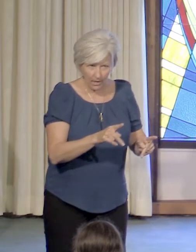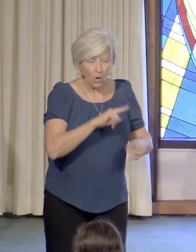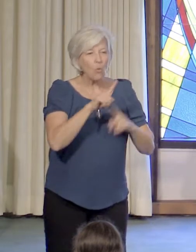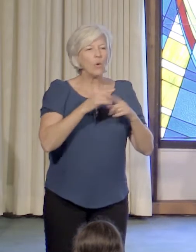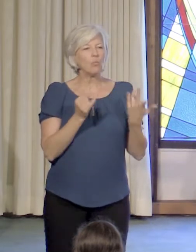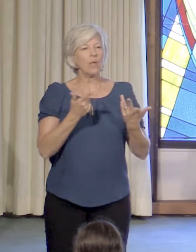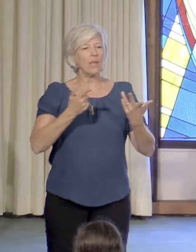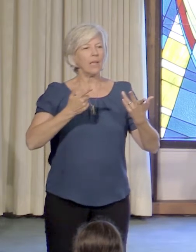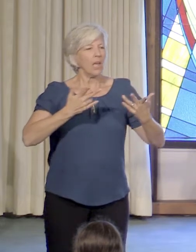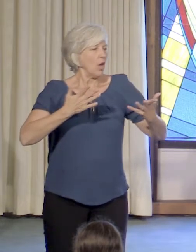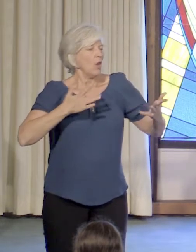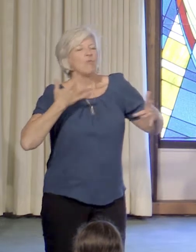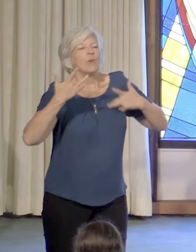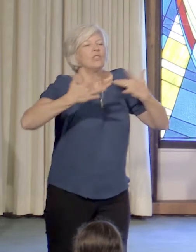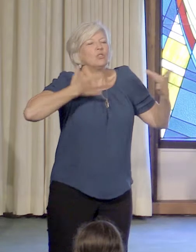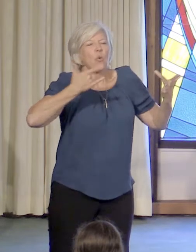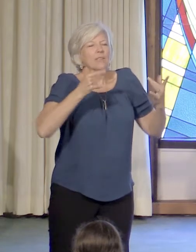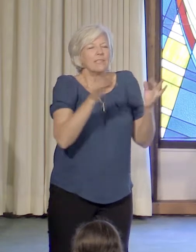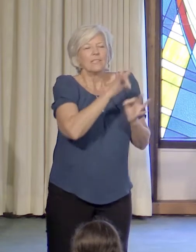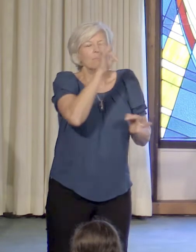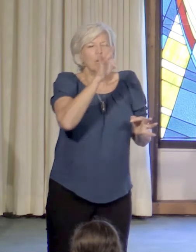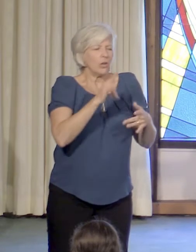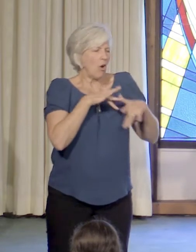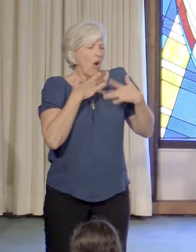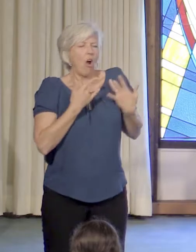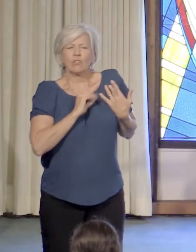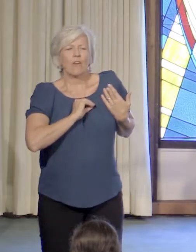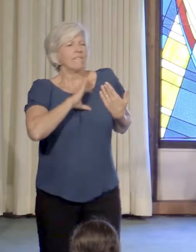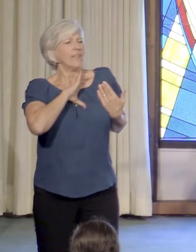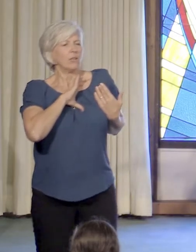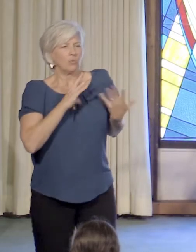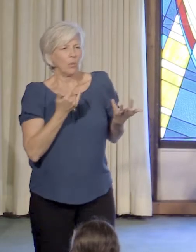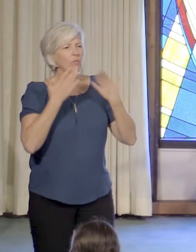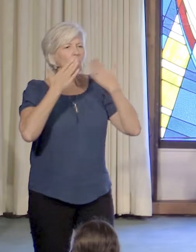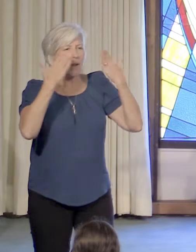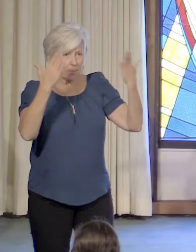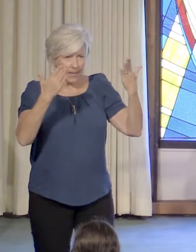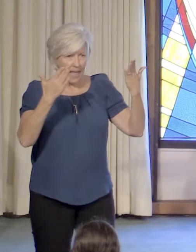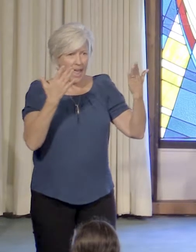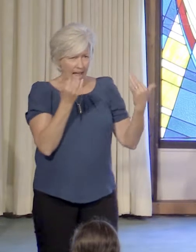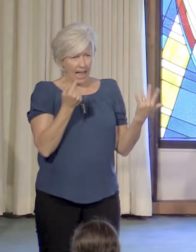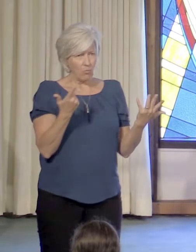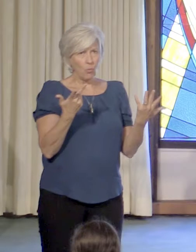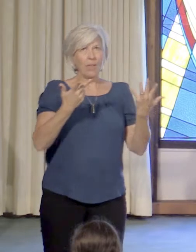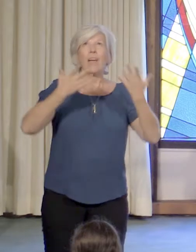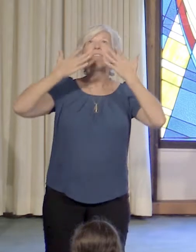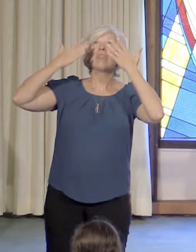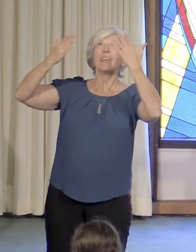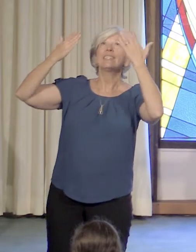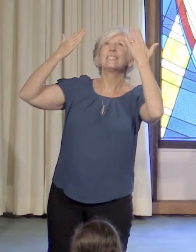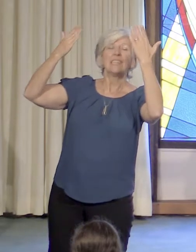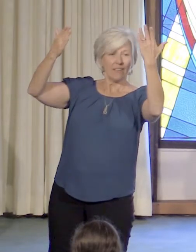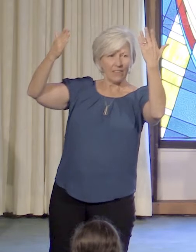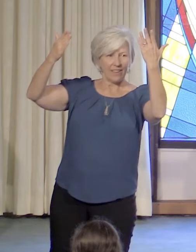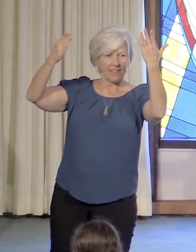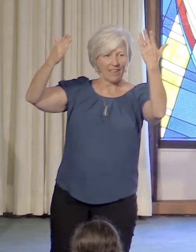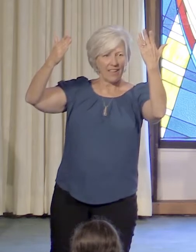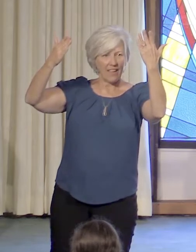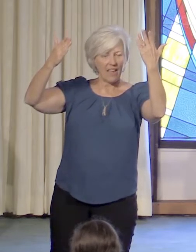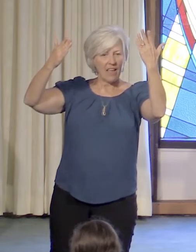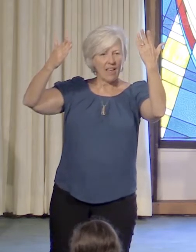hearts are filled with gratitude and we express ourselves in thanksgiving to the author of our being, there goes to